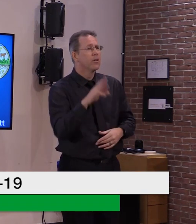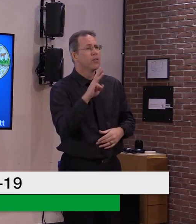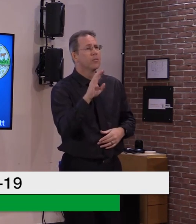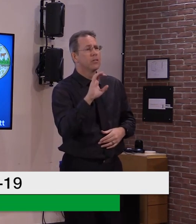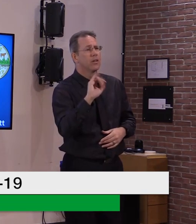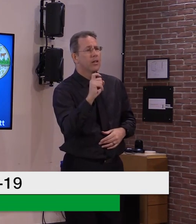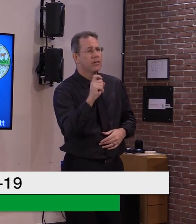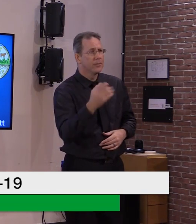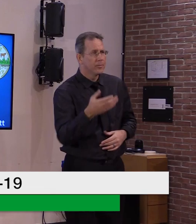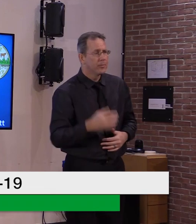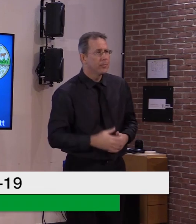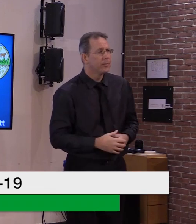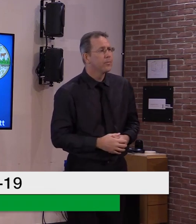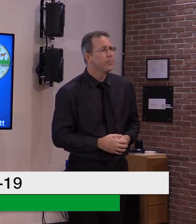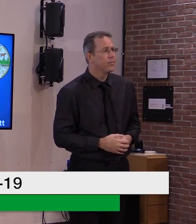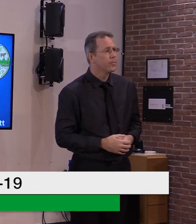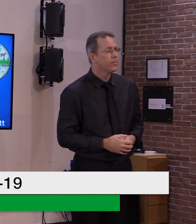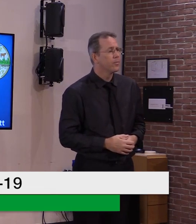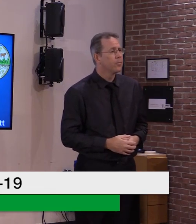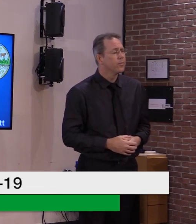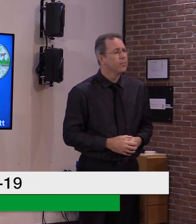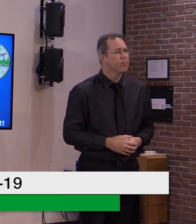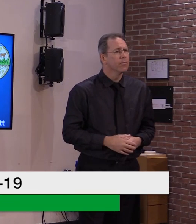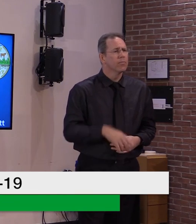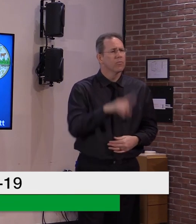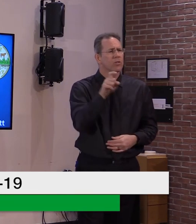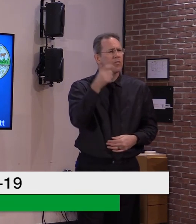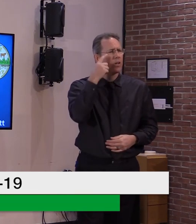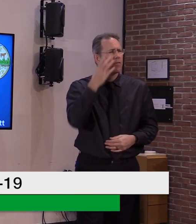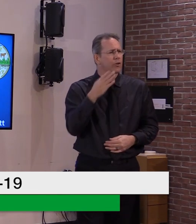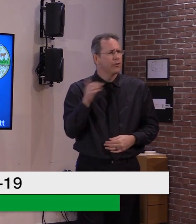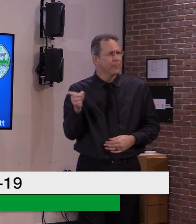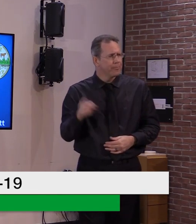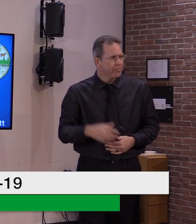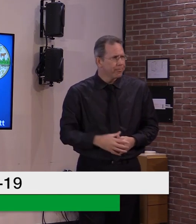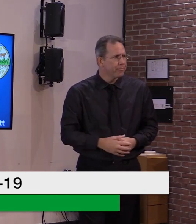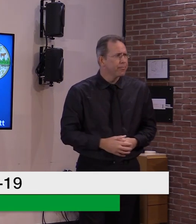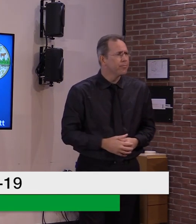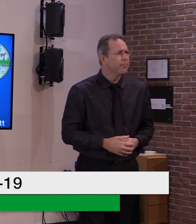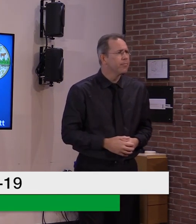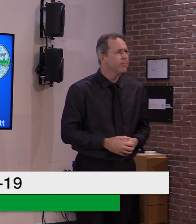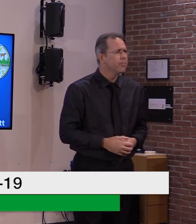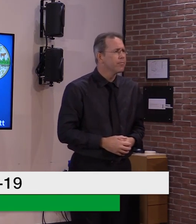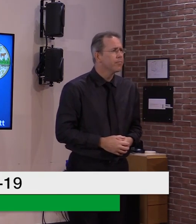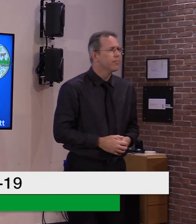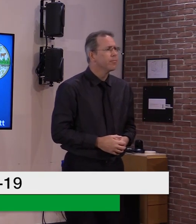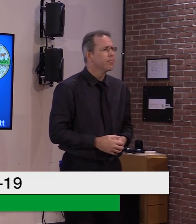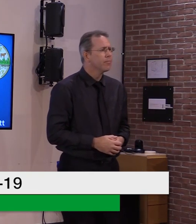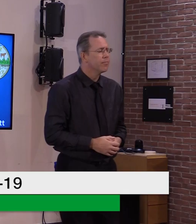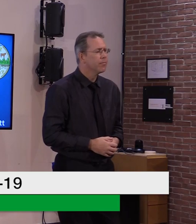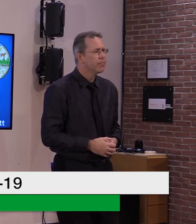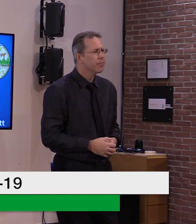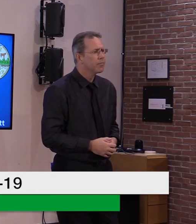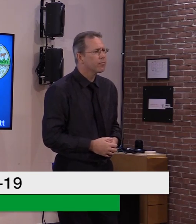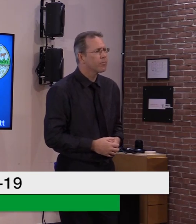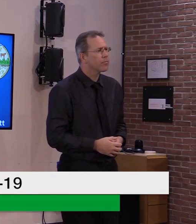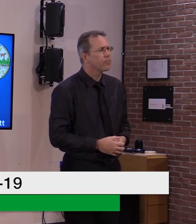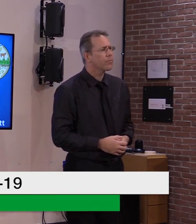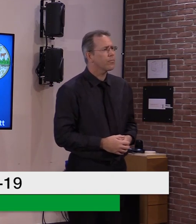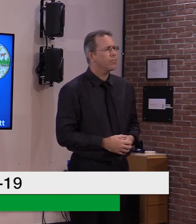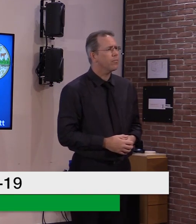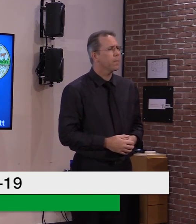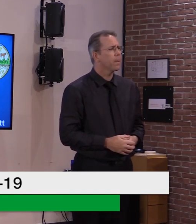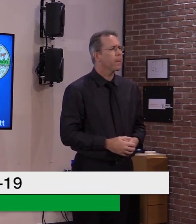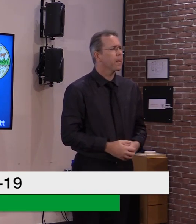governor my question goes back to compliance and enforcement of the guidelines we're hearing from officials in randolph but there's a lot of